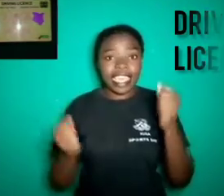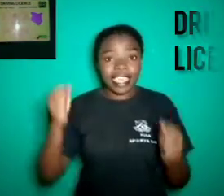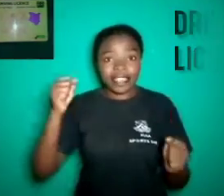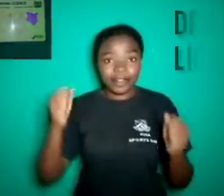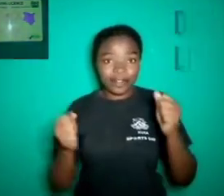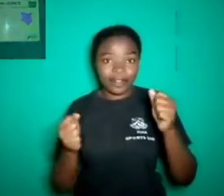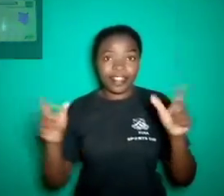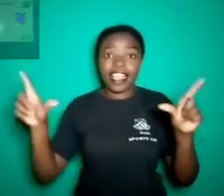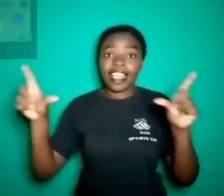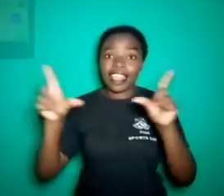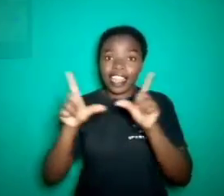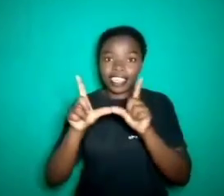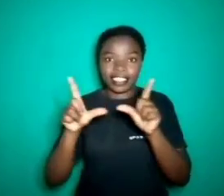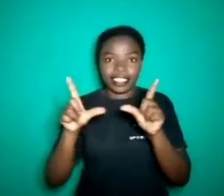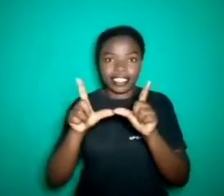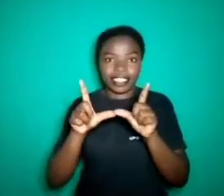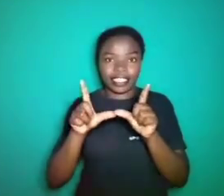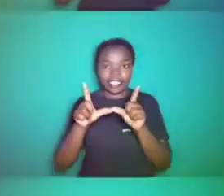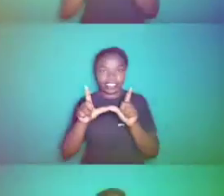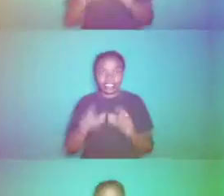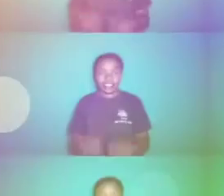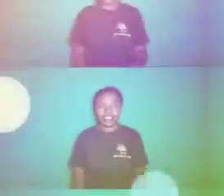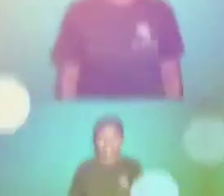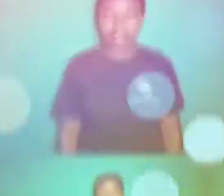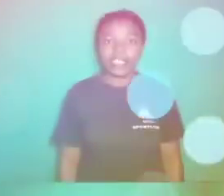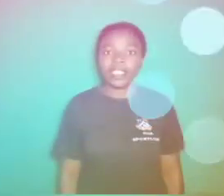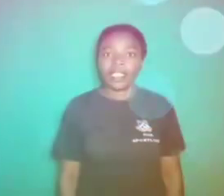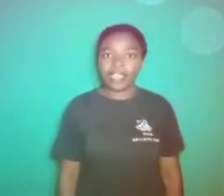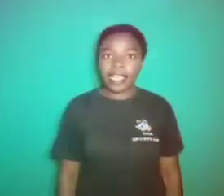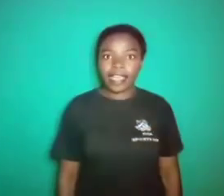Drive license. Car.